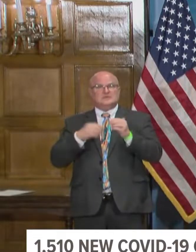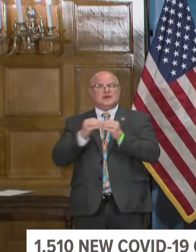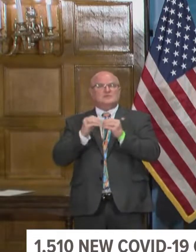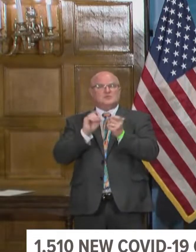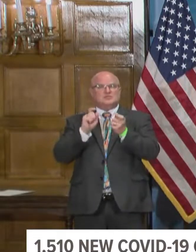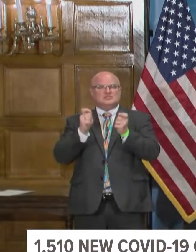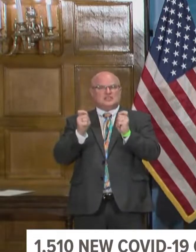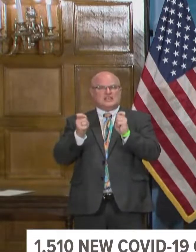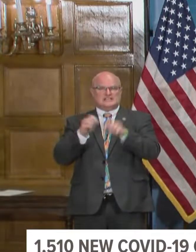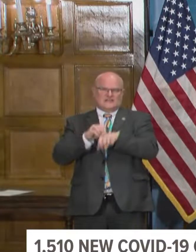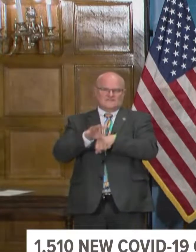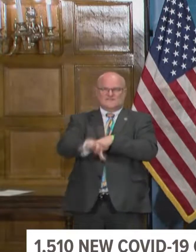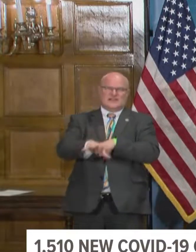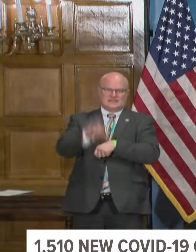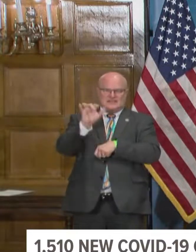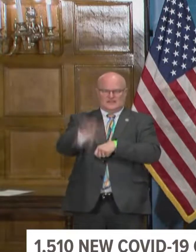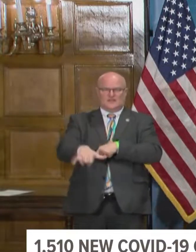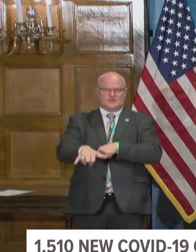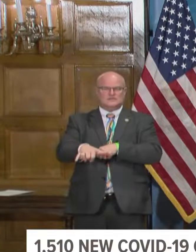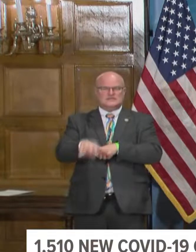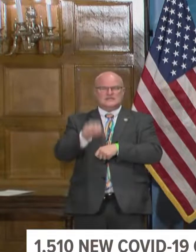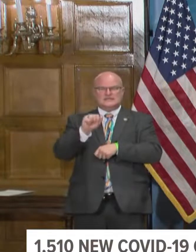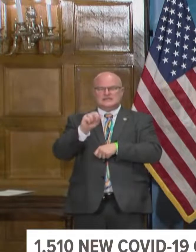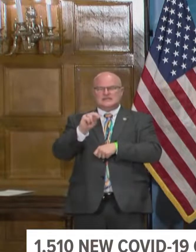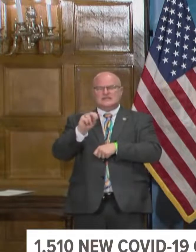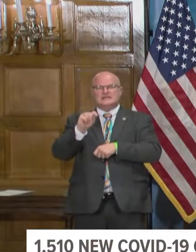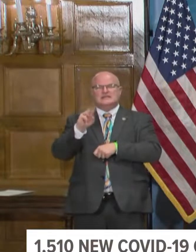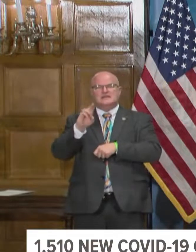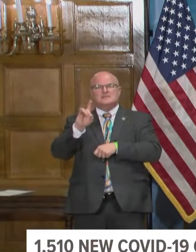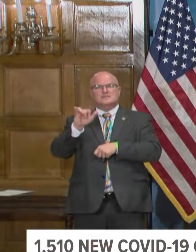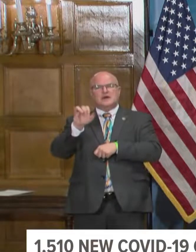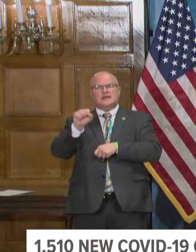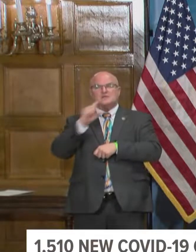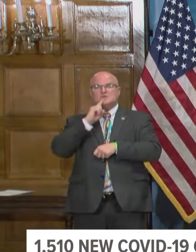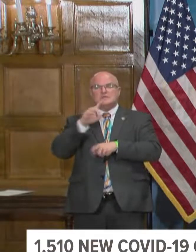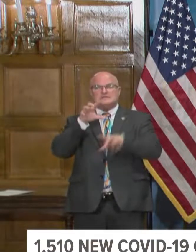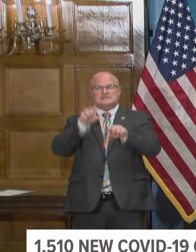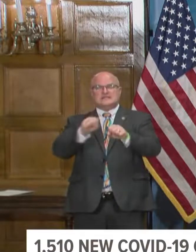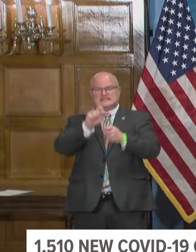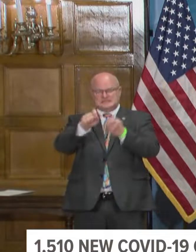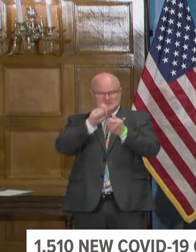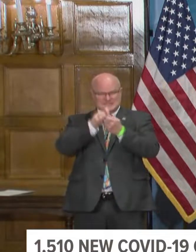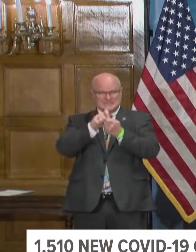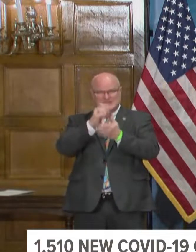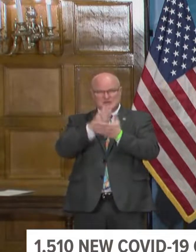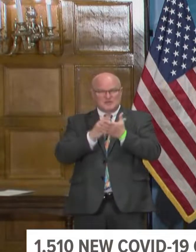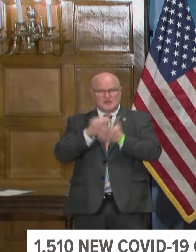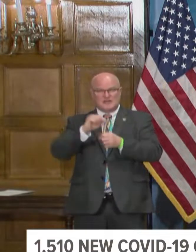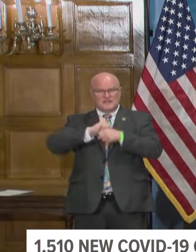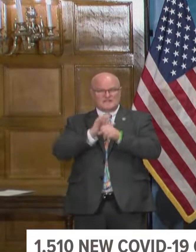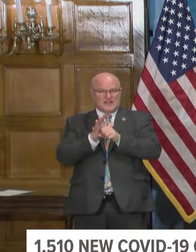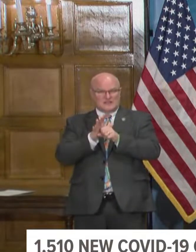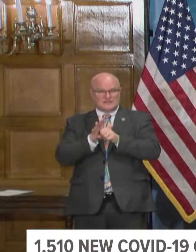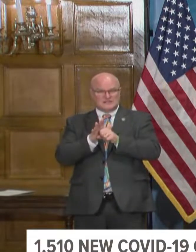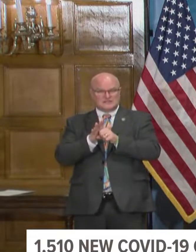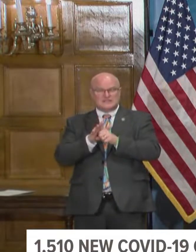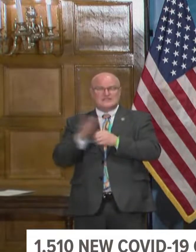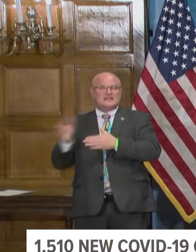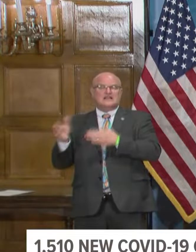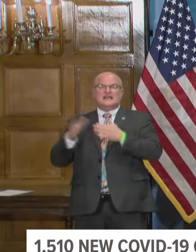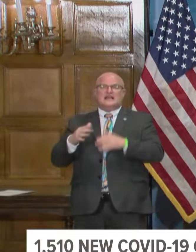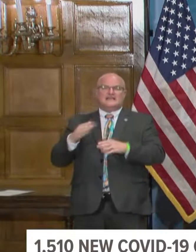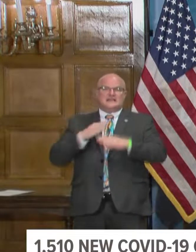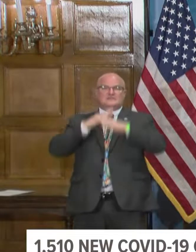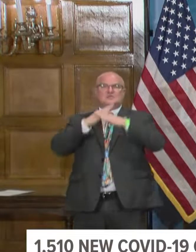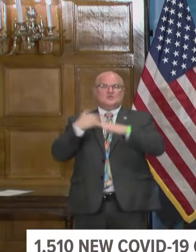changes affecting those monoclonal antibodies, because those antibodies really attack a very specific part of the virus, unlike the immunity which we all